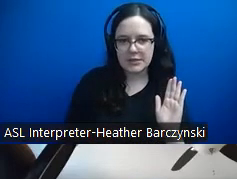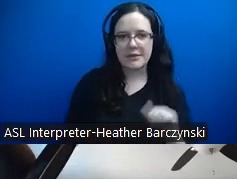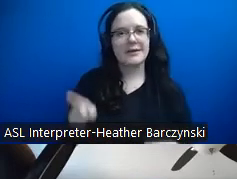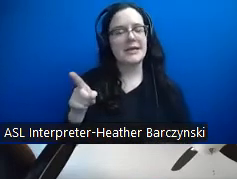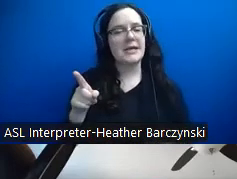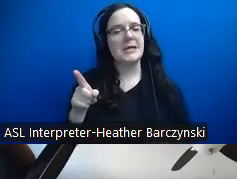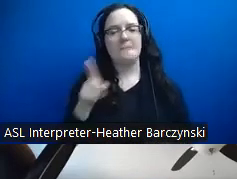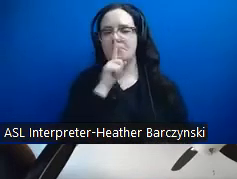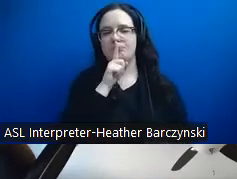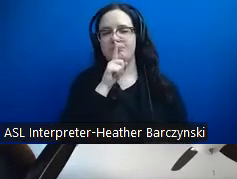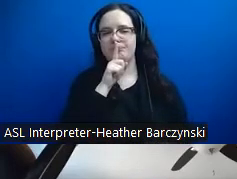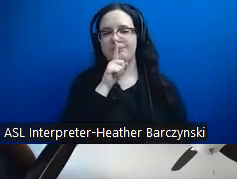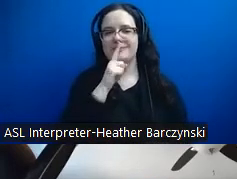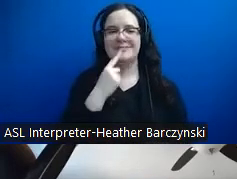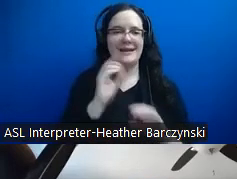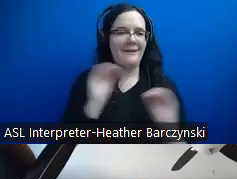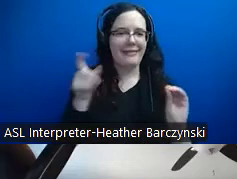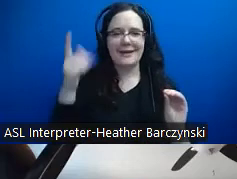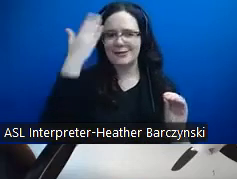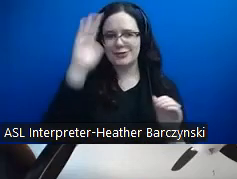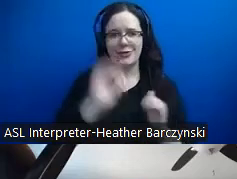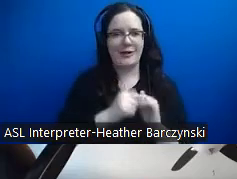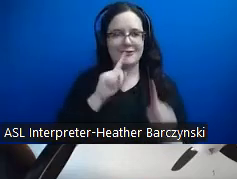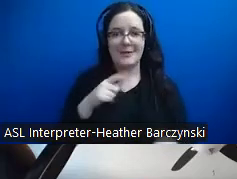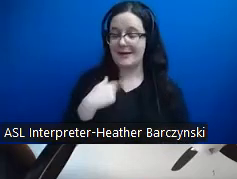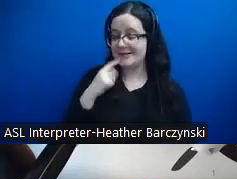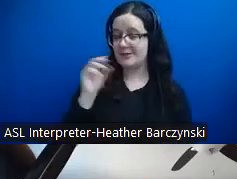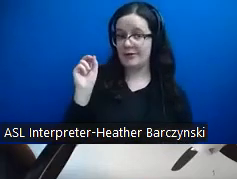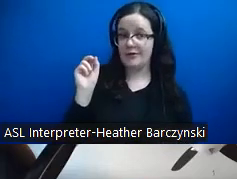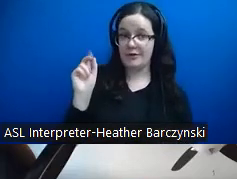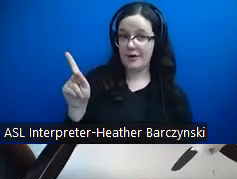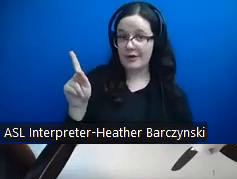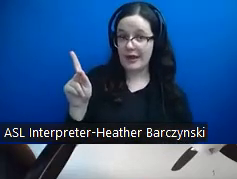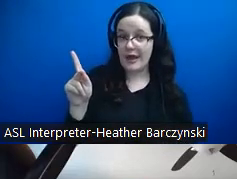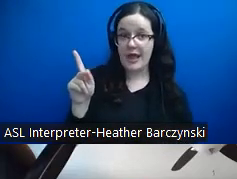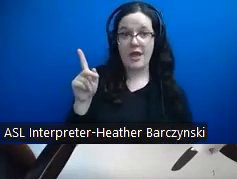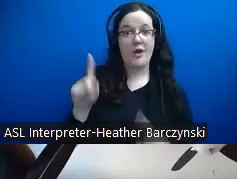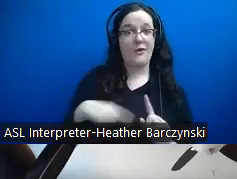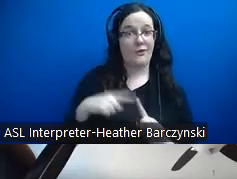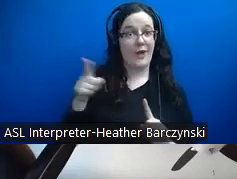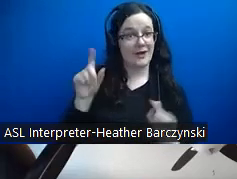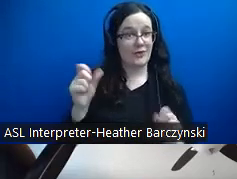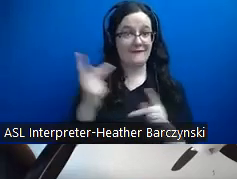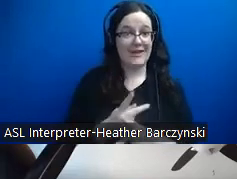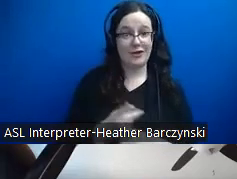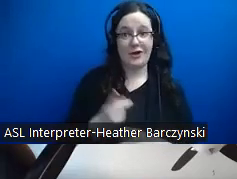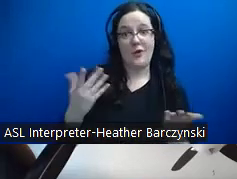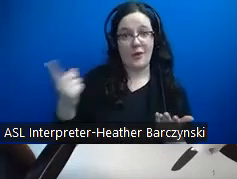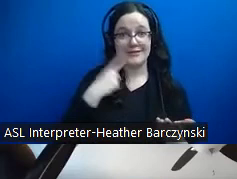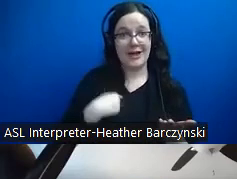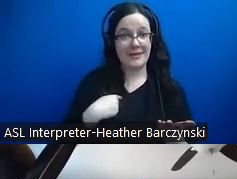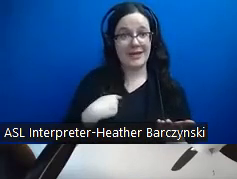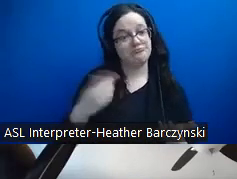nothing to me. He did not know how to respond to that. So I said, okay, well, when you could figure out what you want to tell me, you can